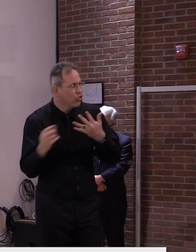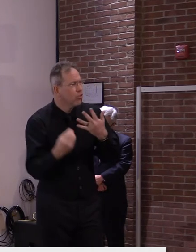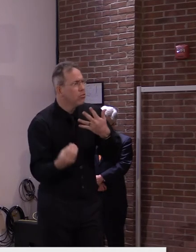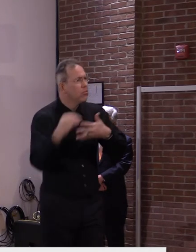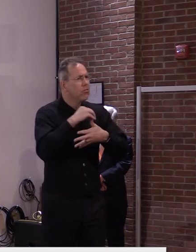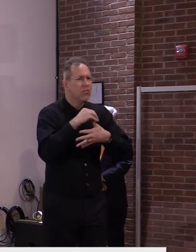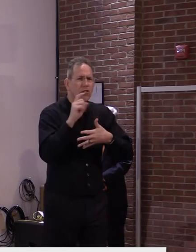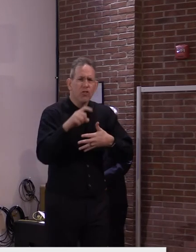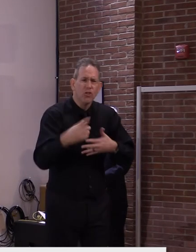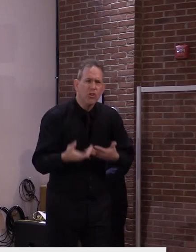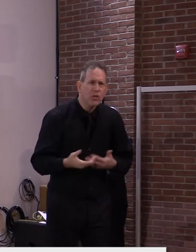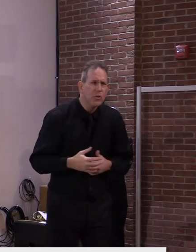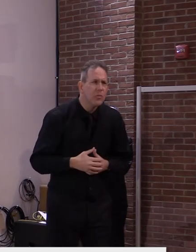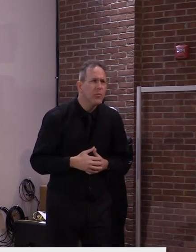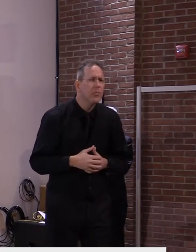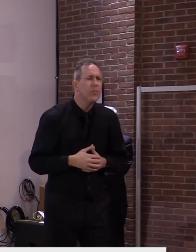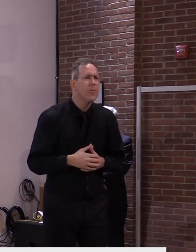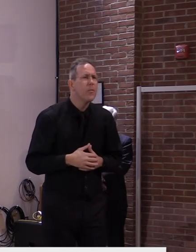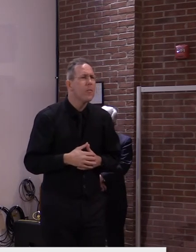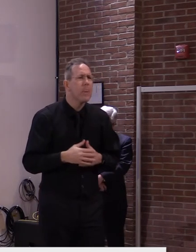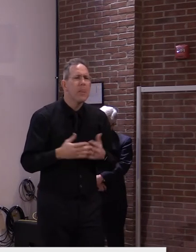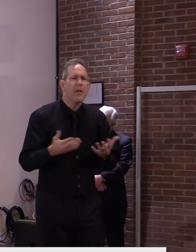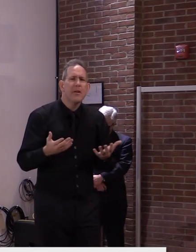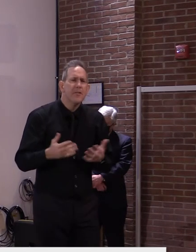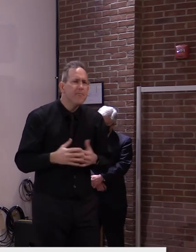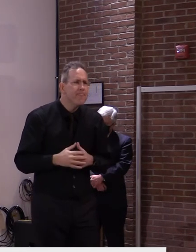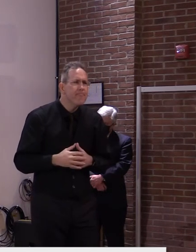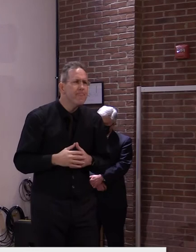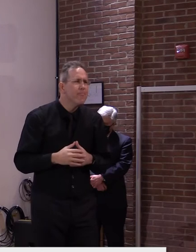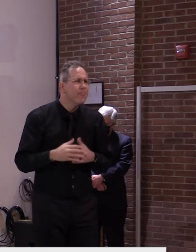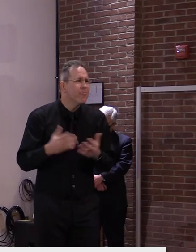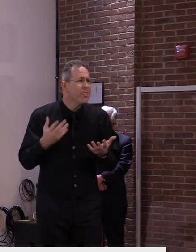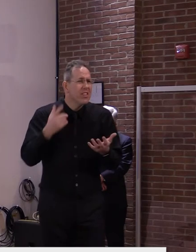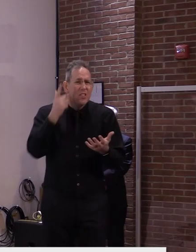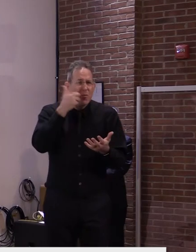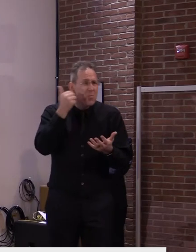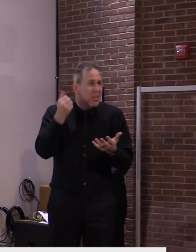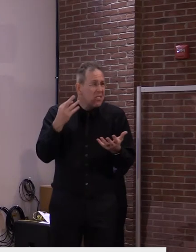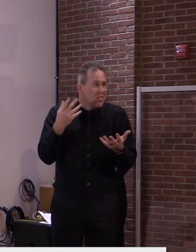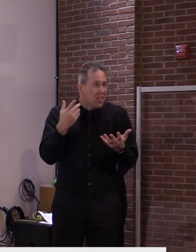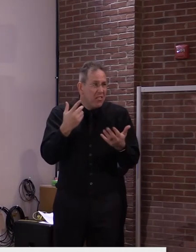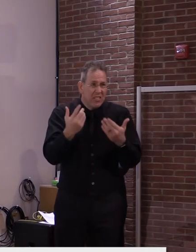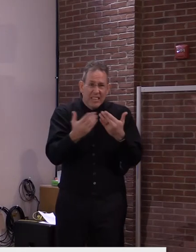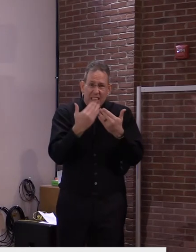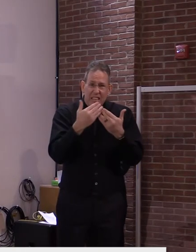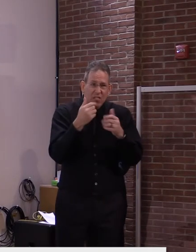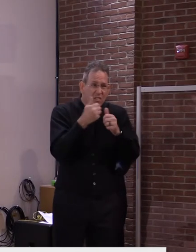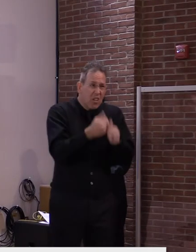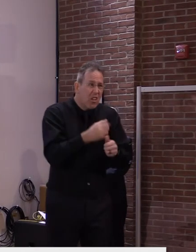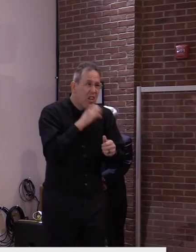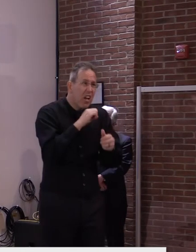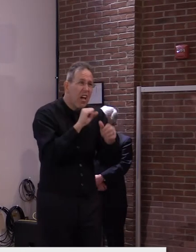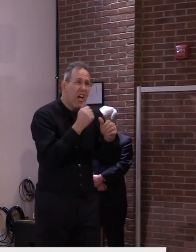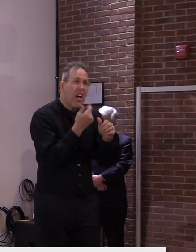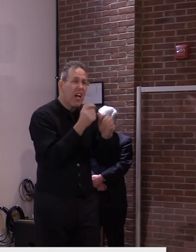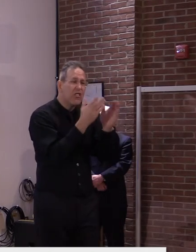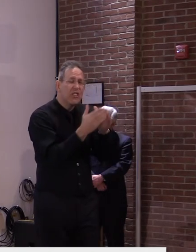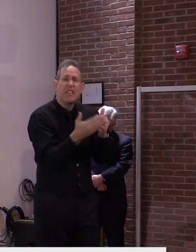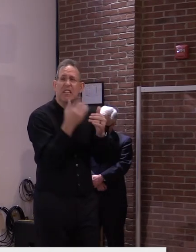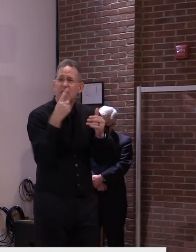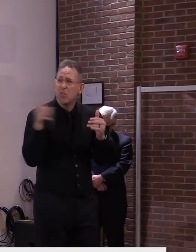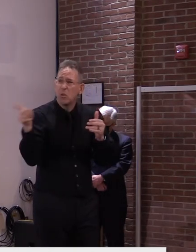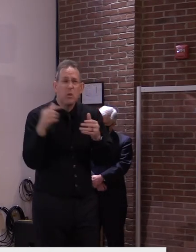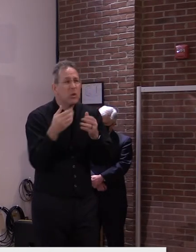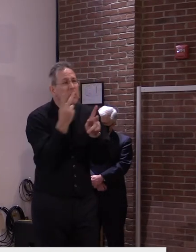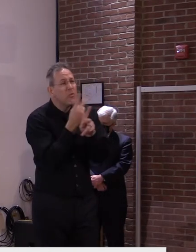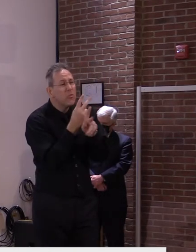just that it's easier to define and verify age than severe medical conditions. Yeah, again, I think Dr. Levine can answer this,